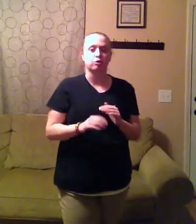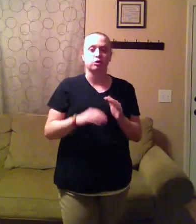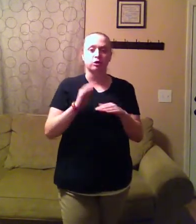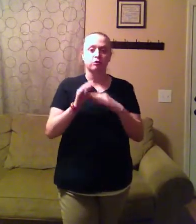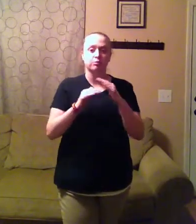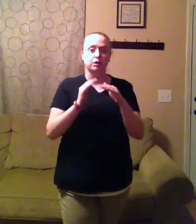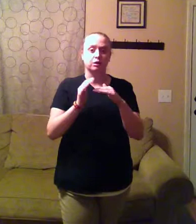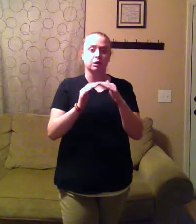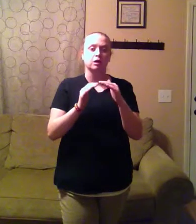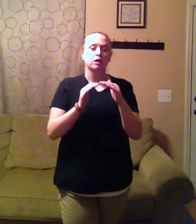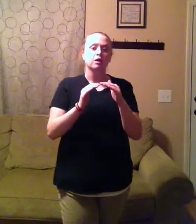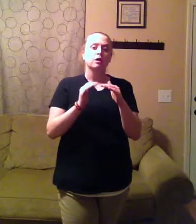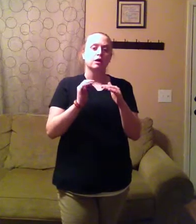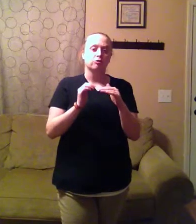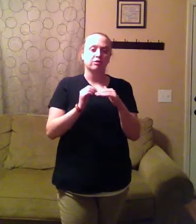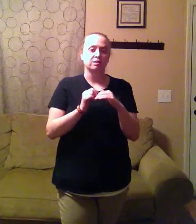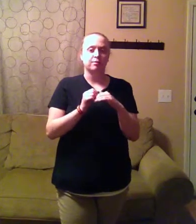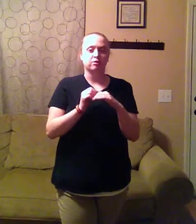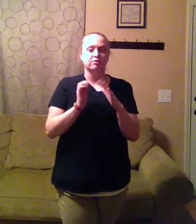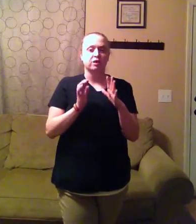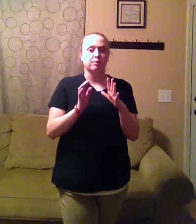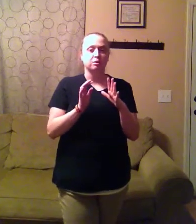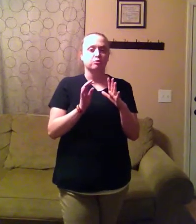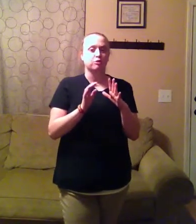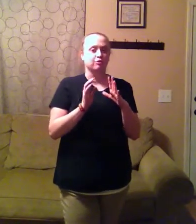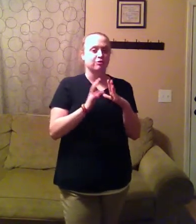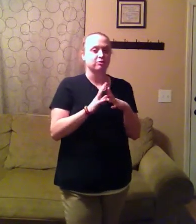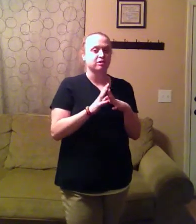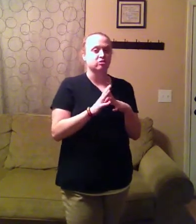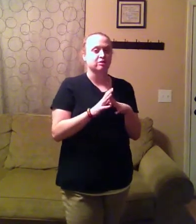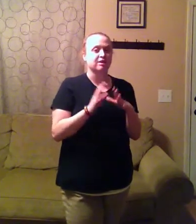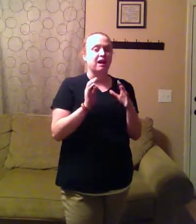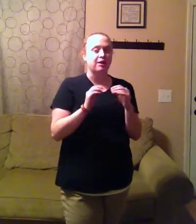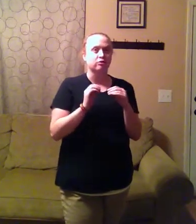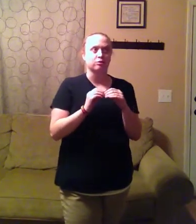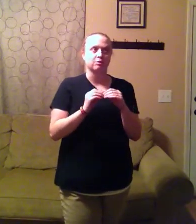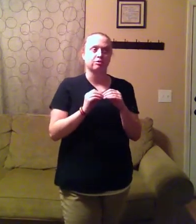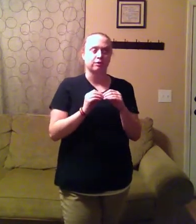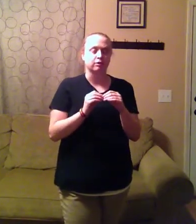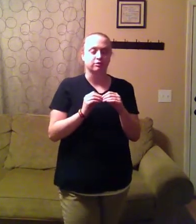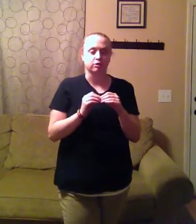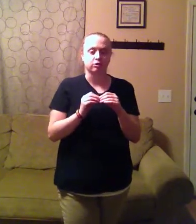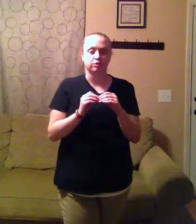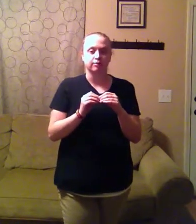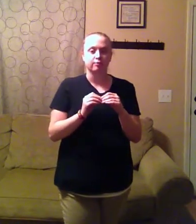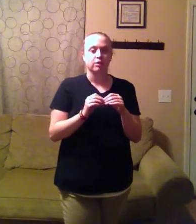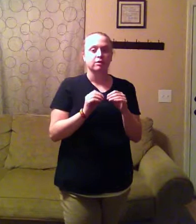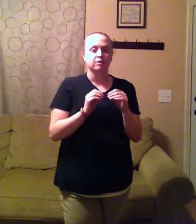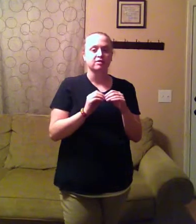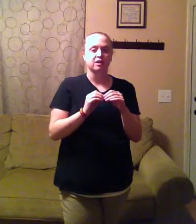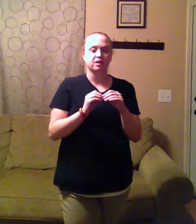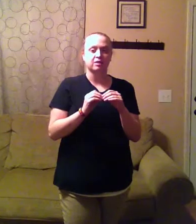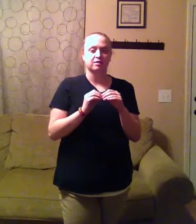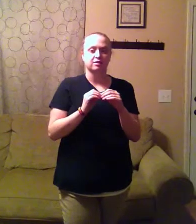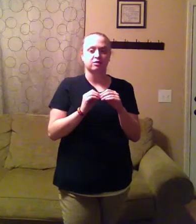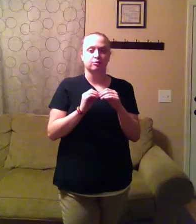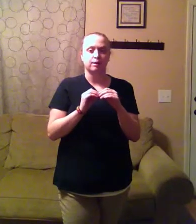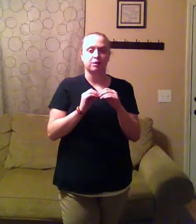you incrementally increase the amount of time between review sessions after the material is learned. This technique is considered by many